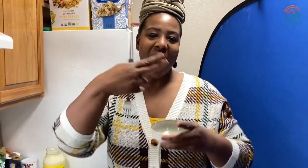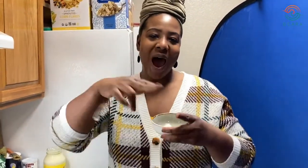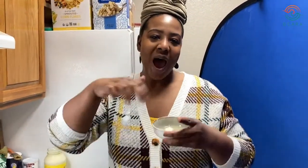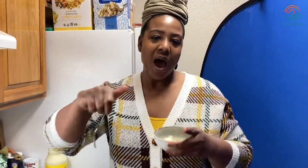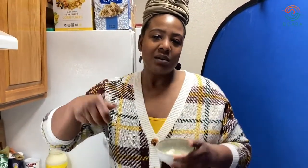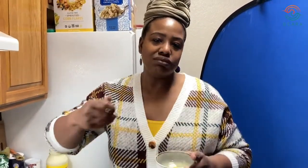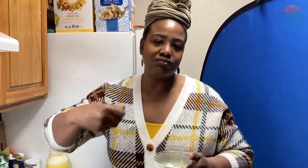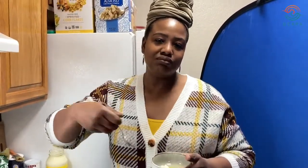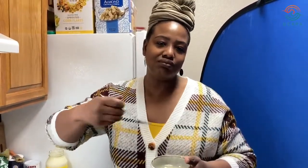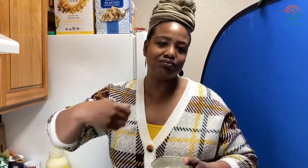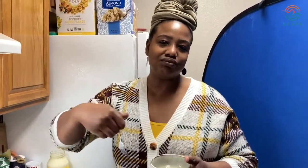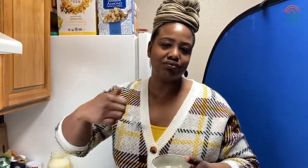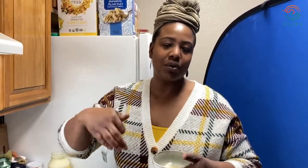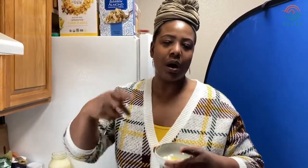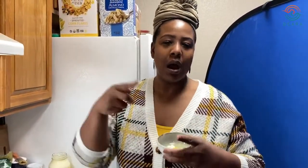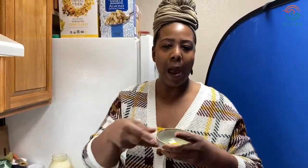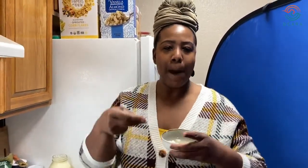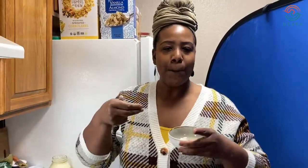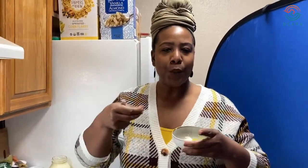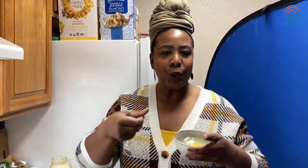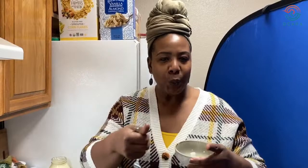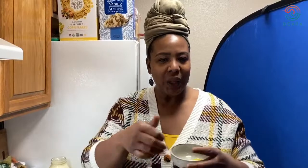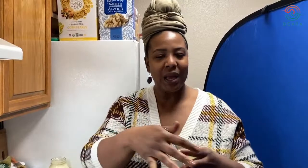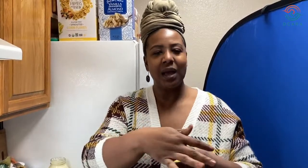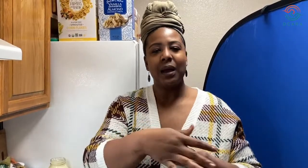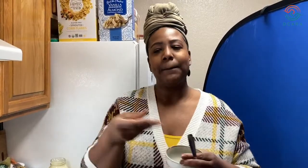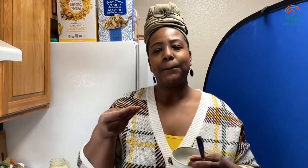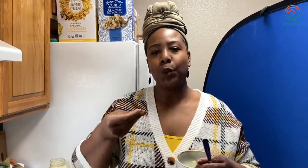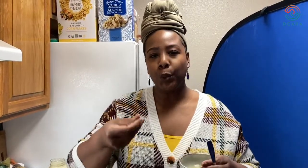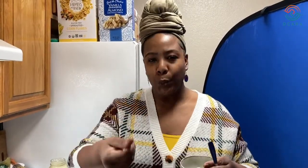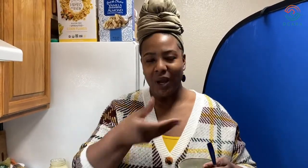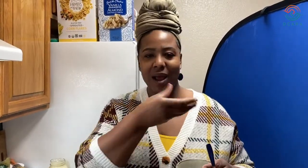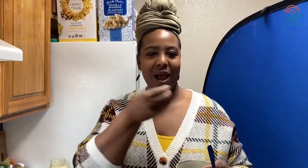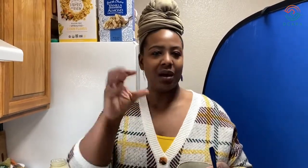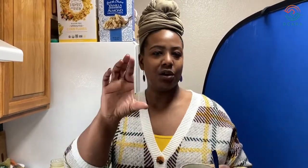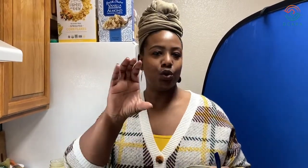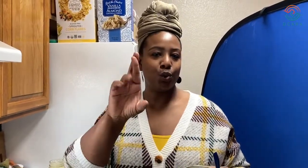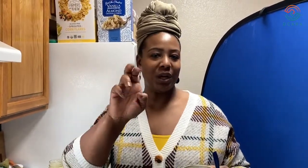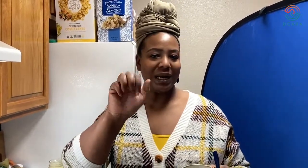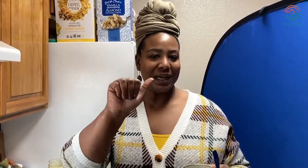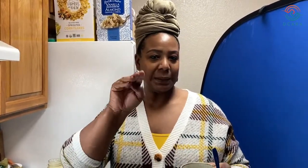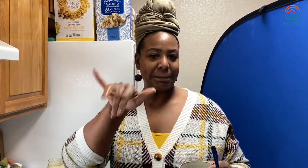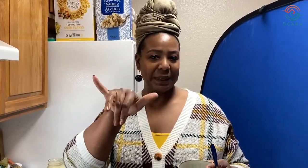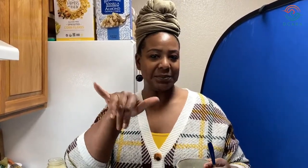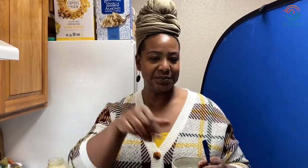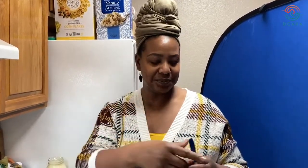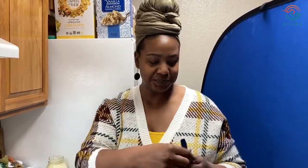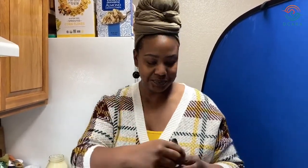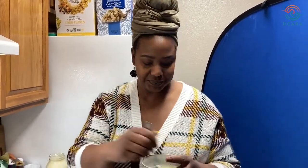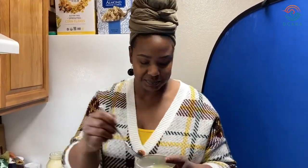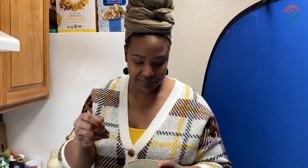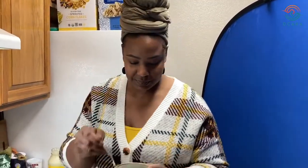Use a fork and whip it together really well until there's a smooth and creamy consistency.